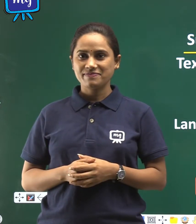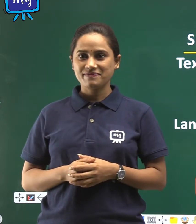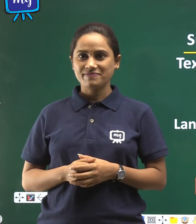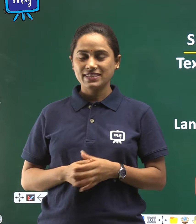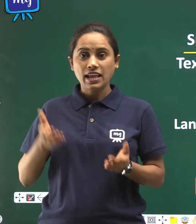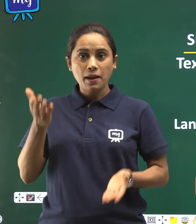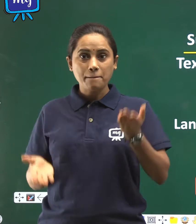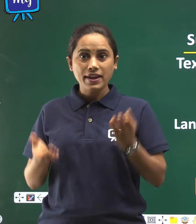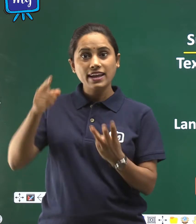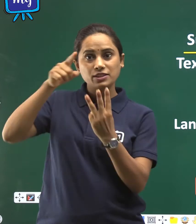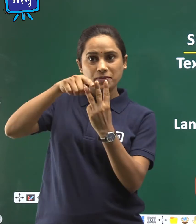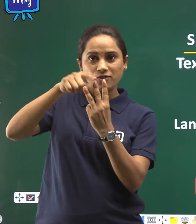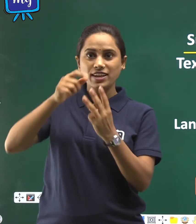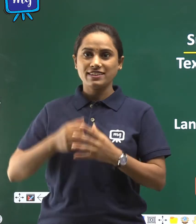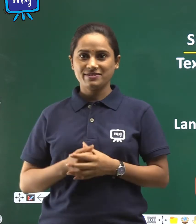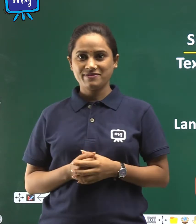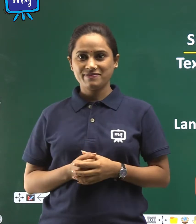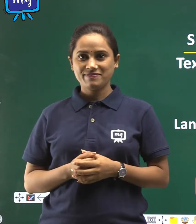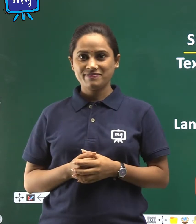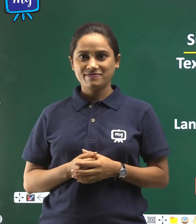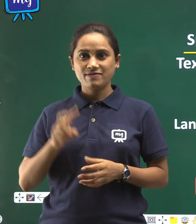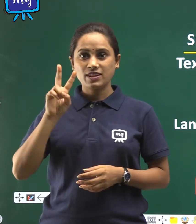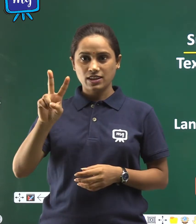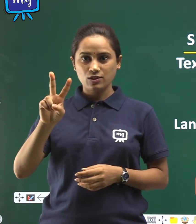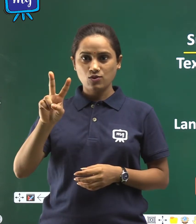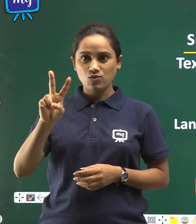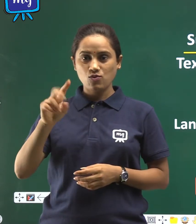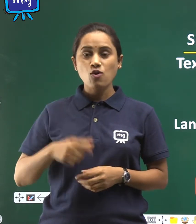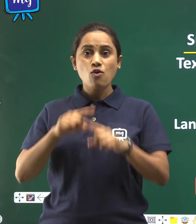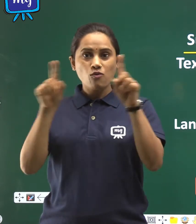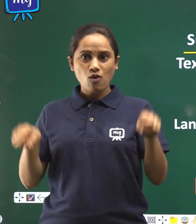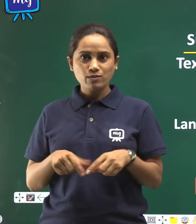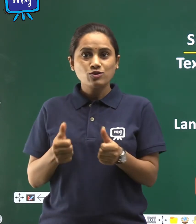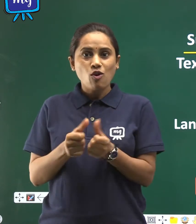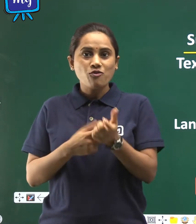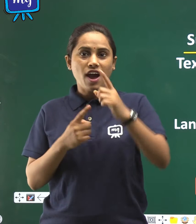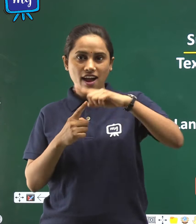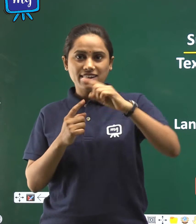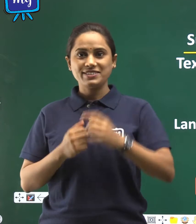compares between two forms of arts,